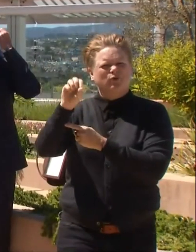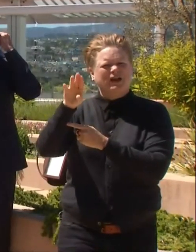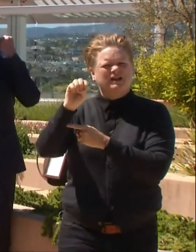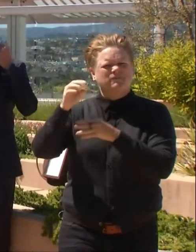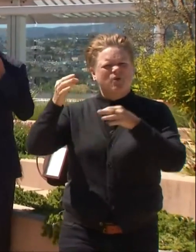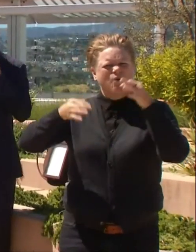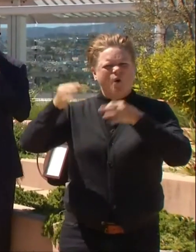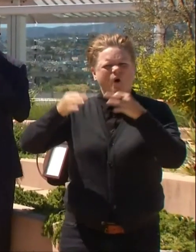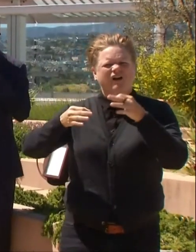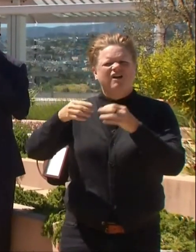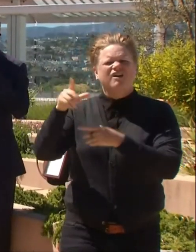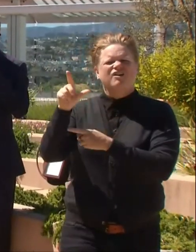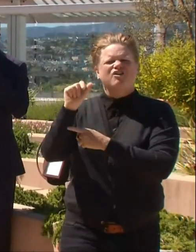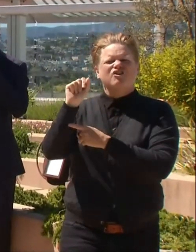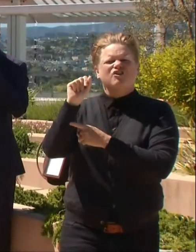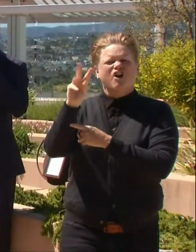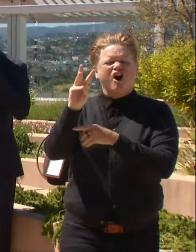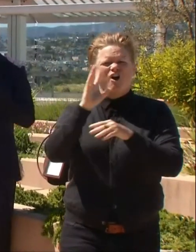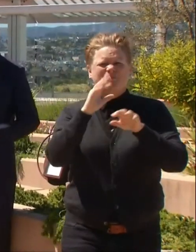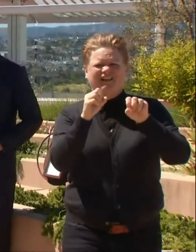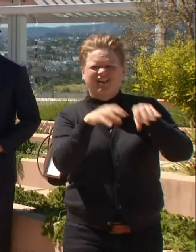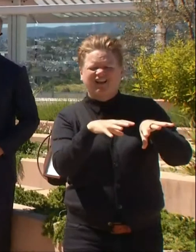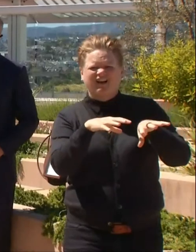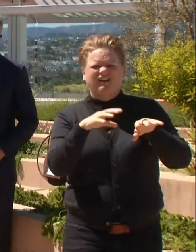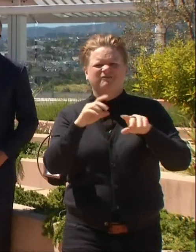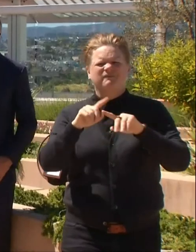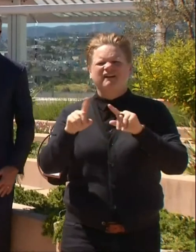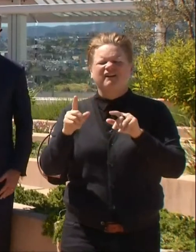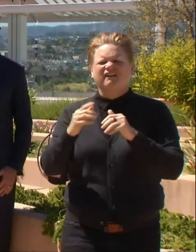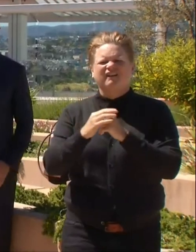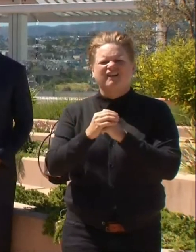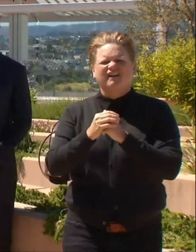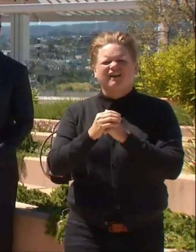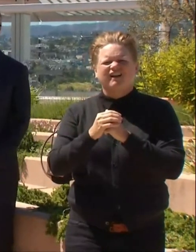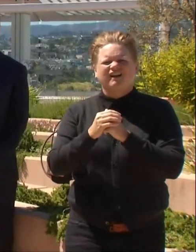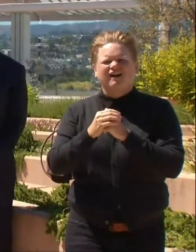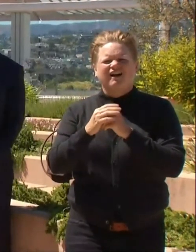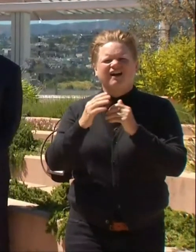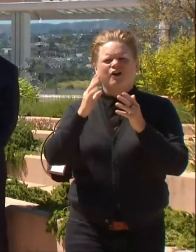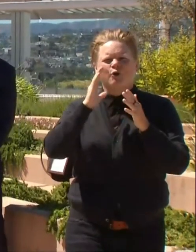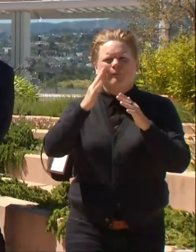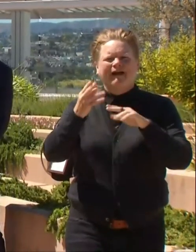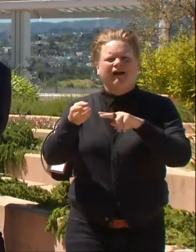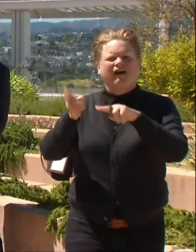down, but given a conservative tilt of the court to create a broader precedent where they've gotten a lot of California?